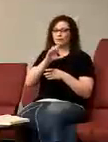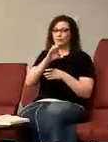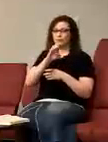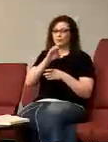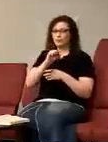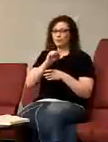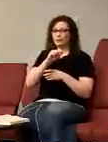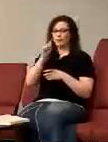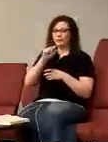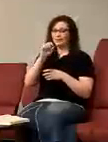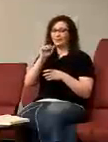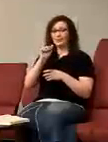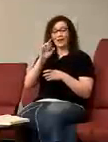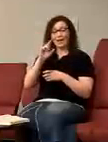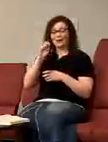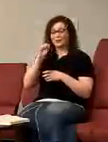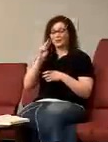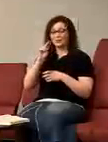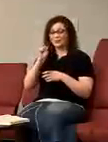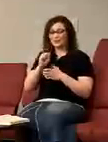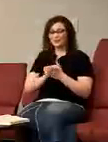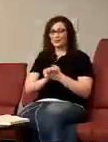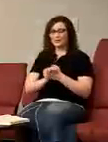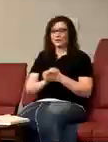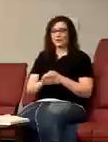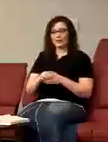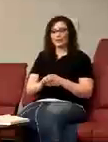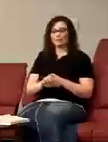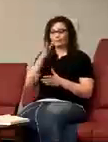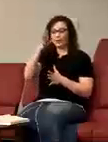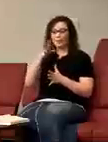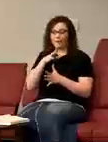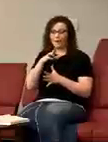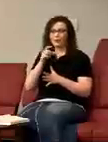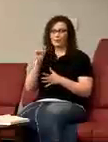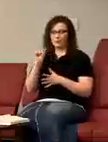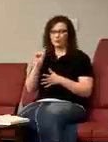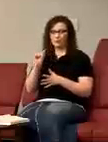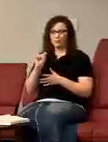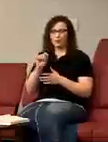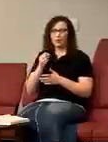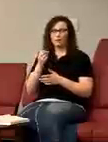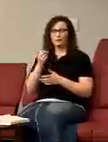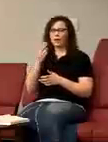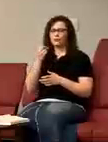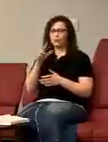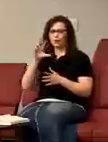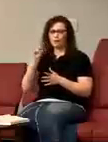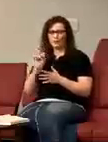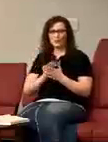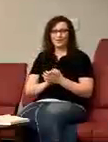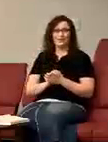Yeah. I mean, he waits way after the 11th hour sometimes, so don't give up, you know? And,